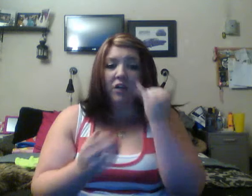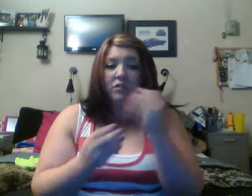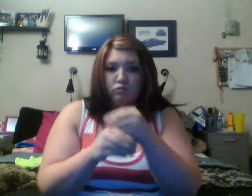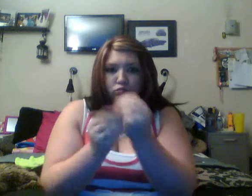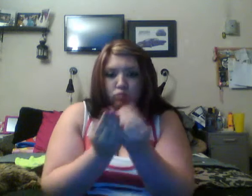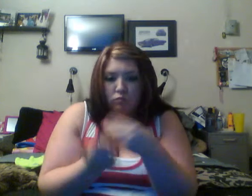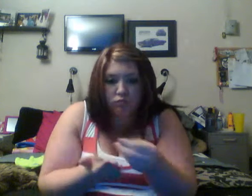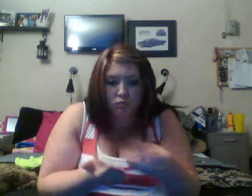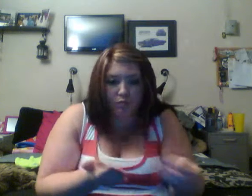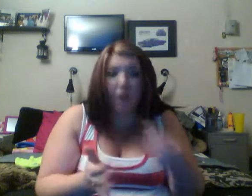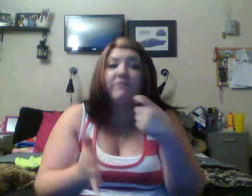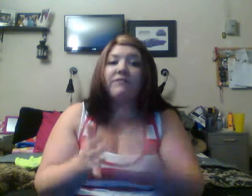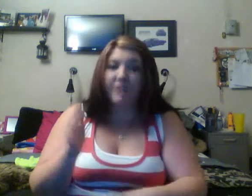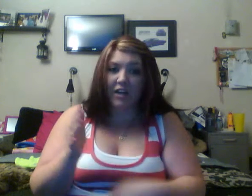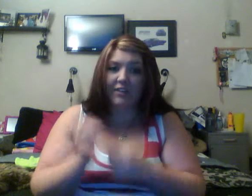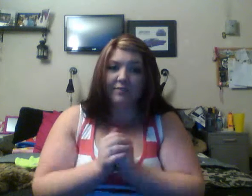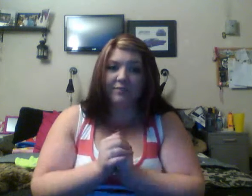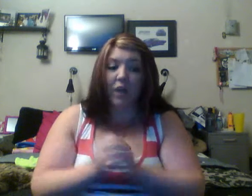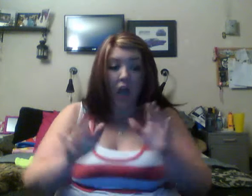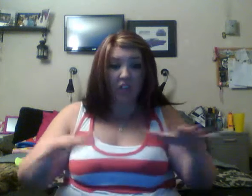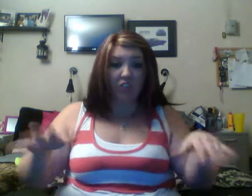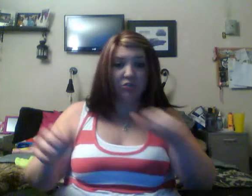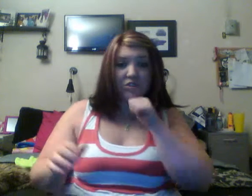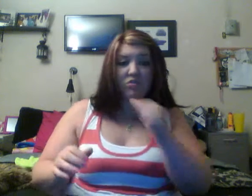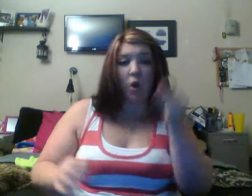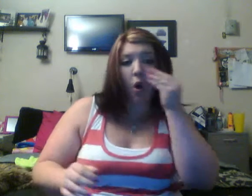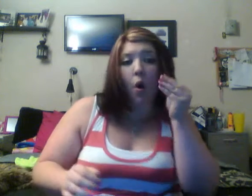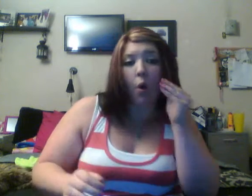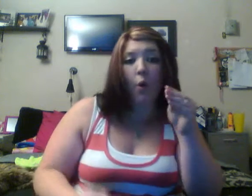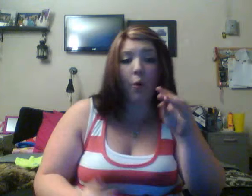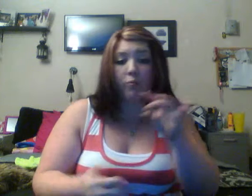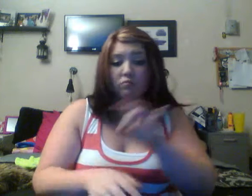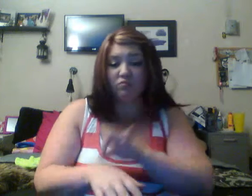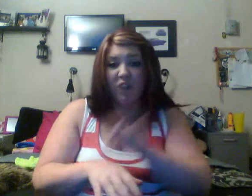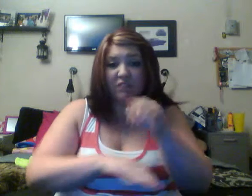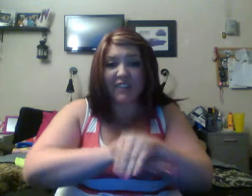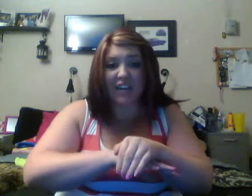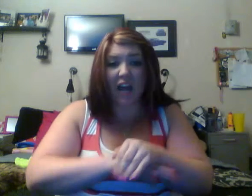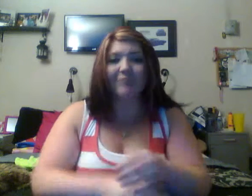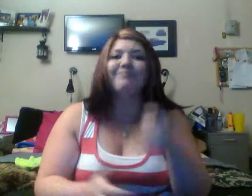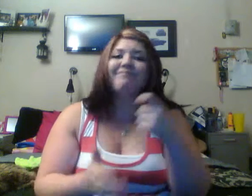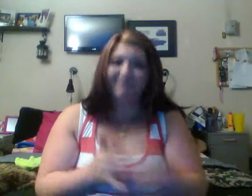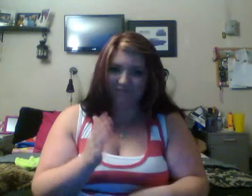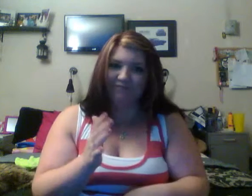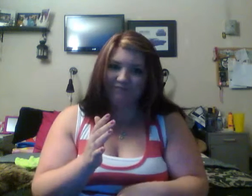a fine. And suppose your children were not home by 8 o'clock at night, which was the curfew in Stratford. You paid a